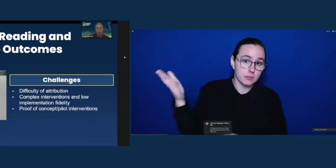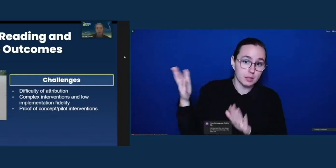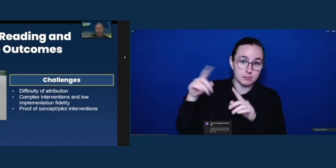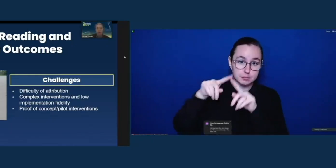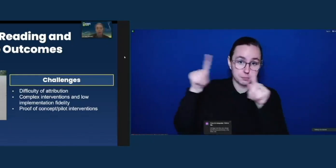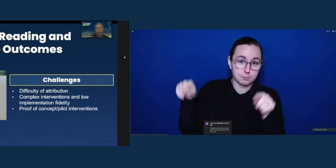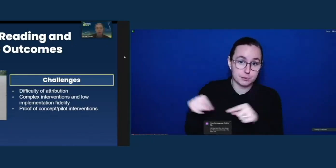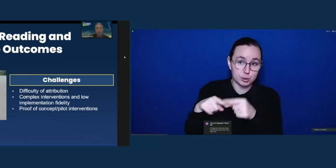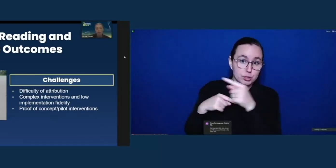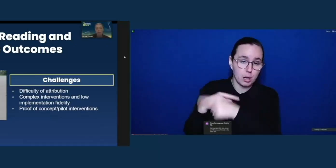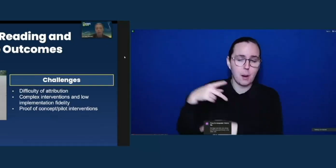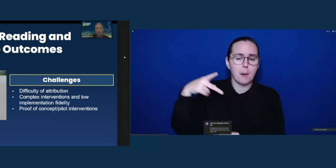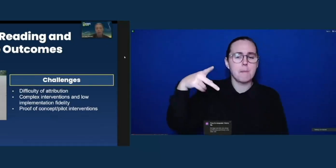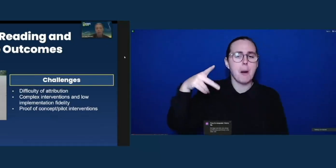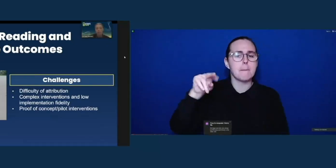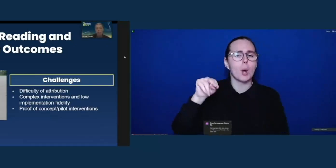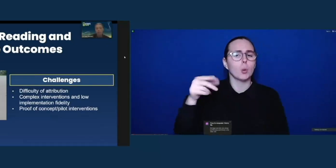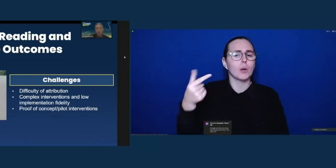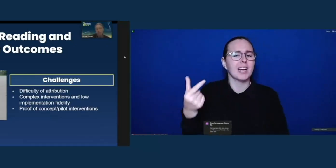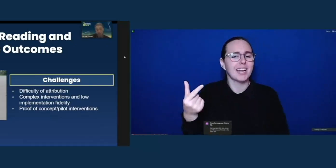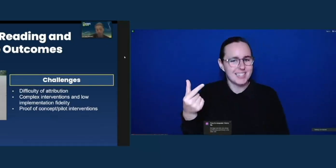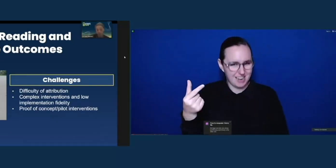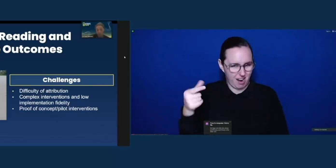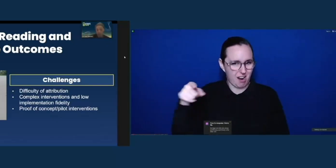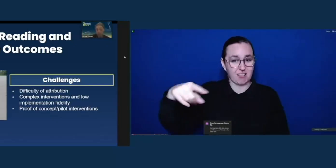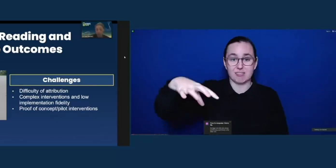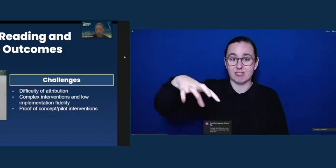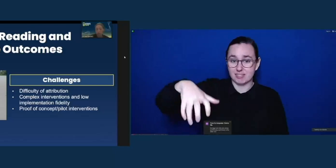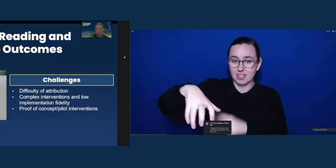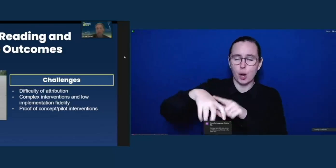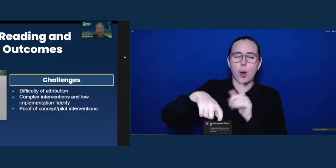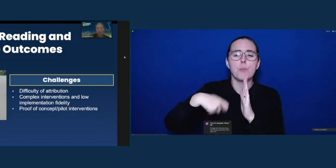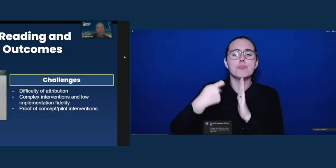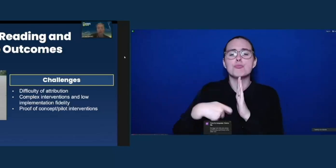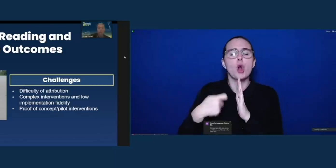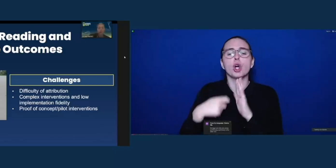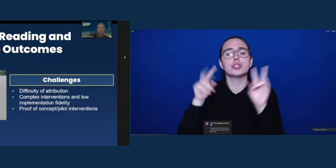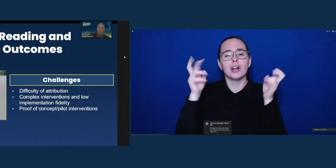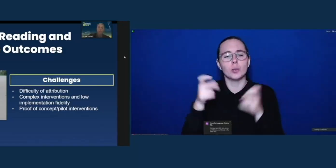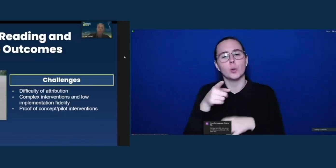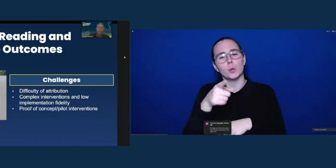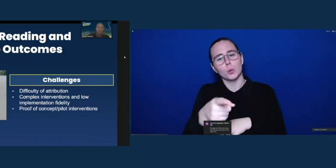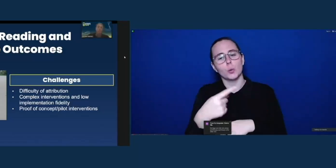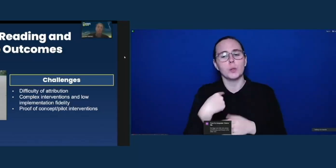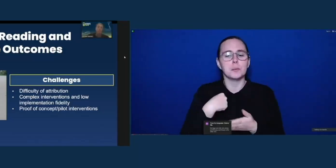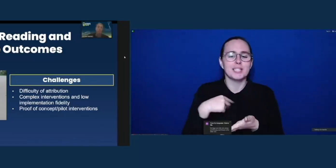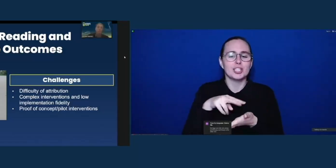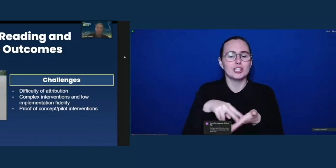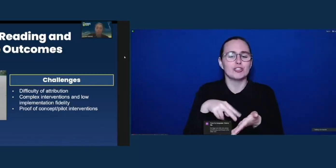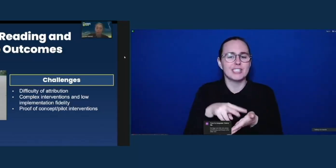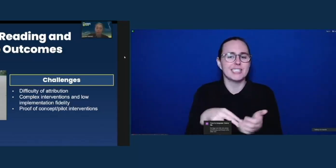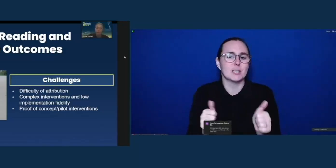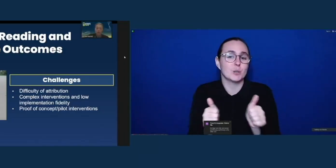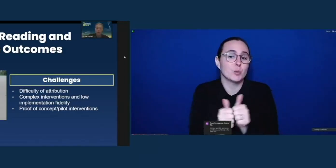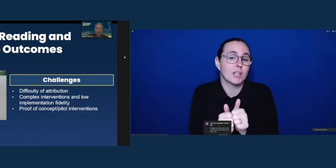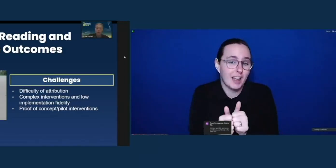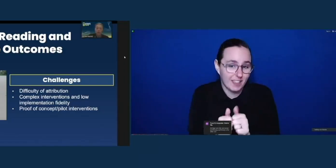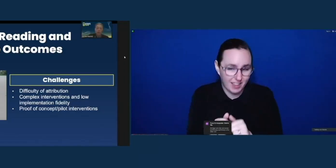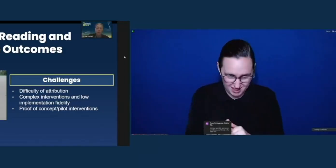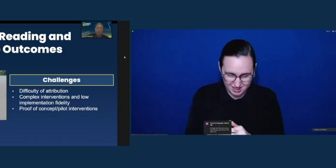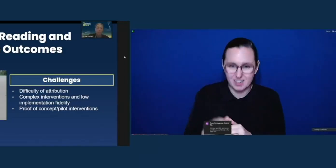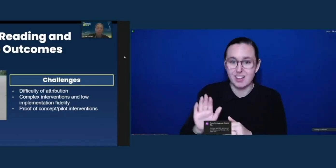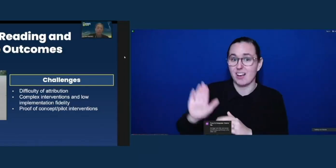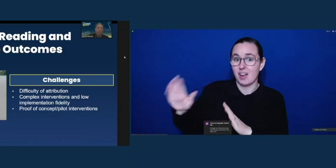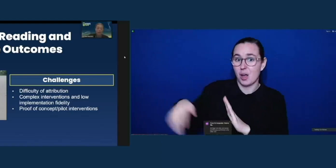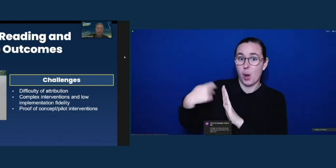Together project. The conditions are very remote. And the project was working with learners with disabilities. It's